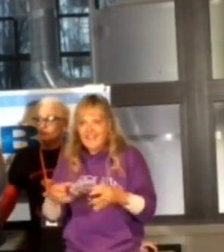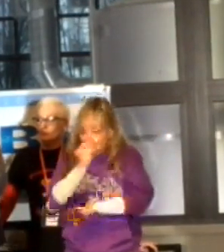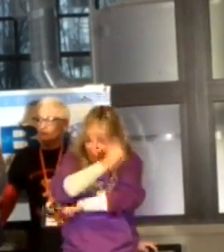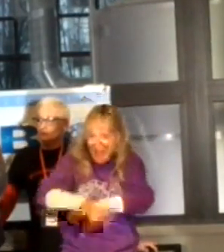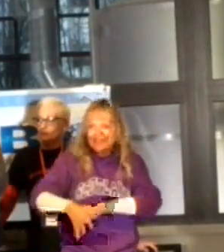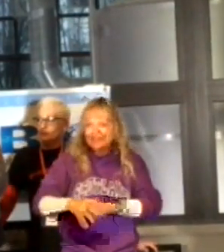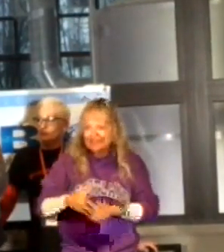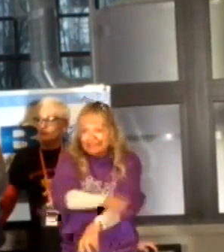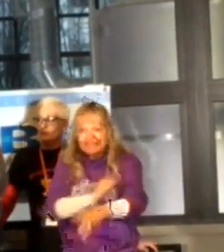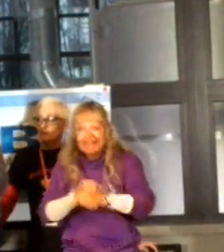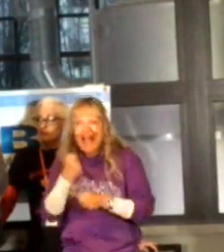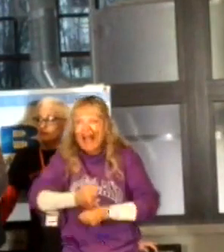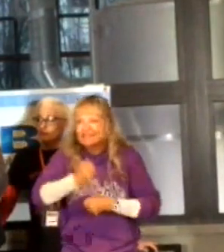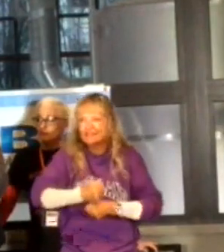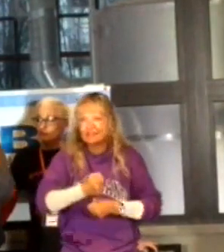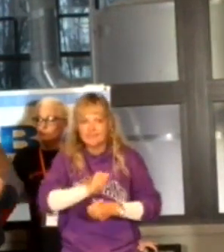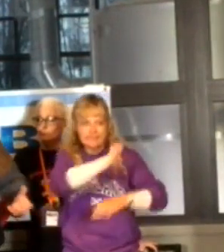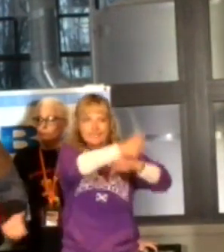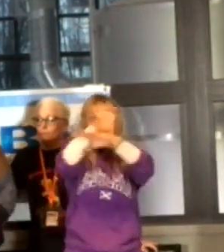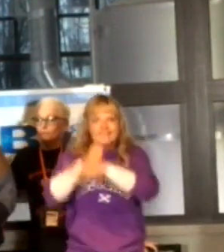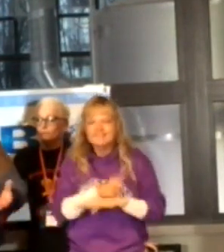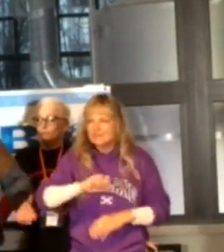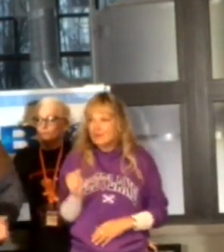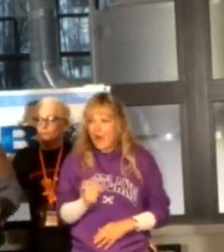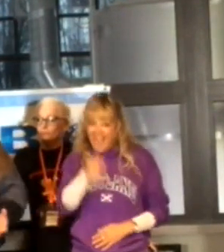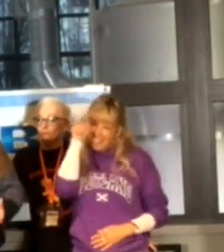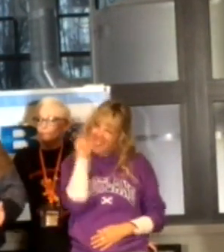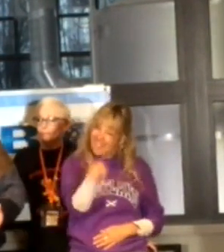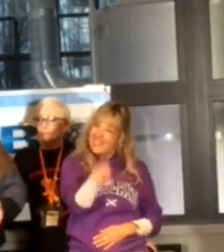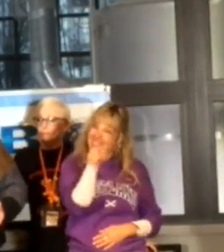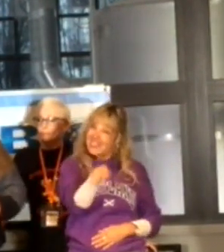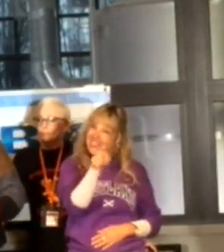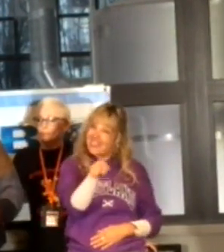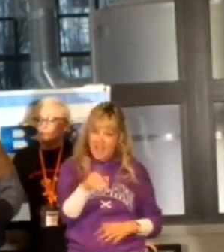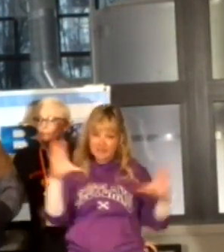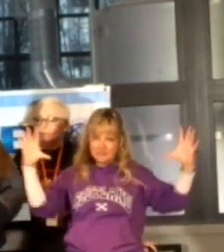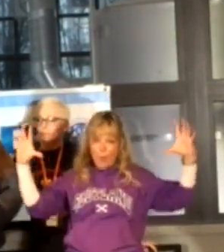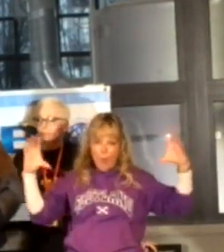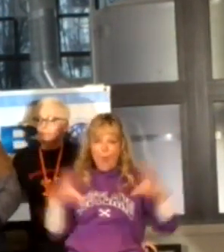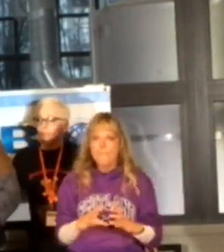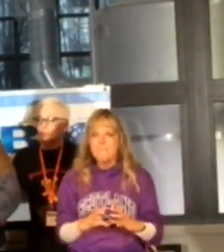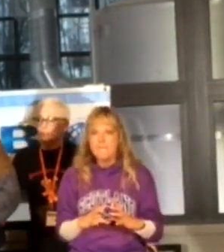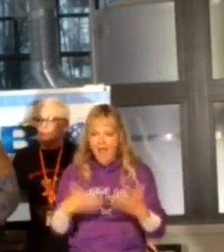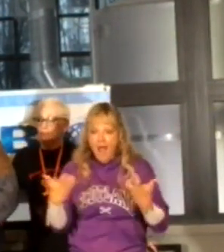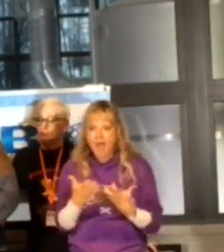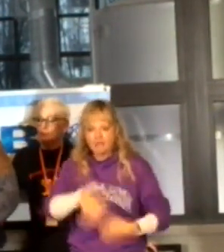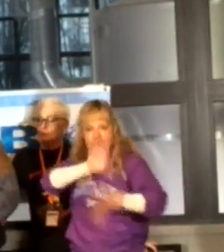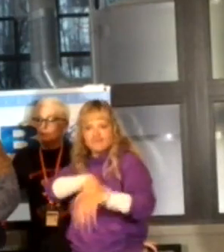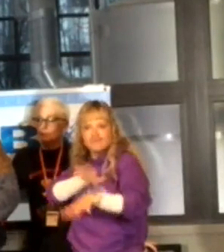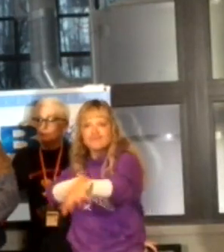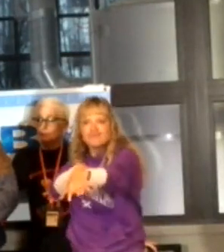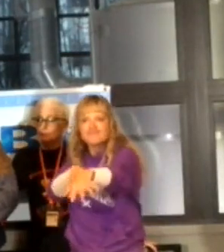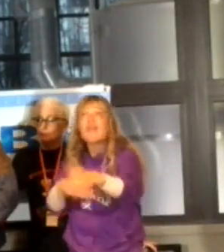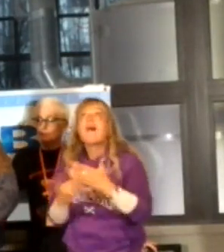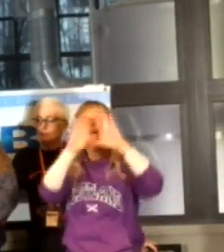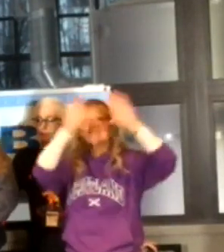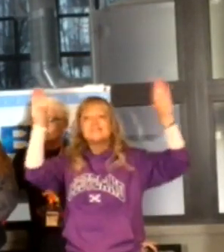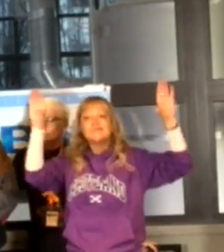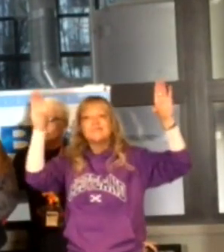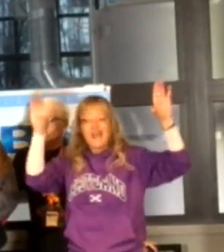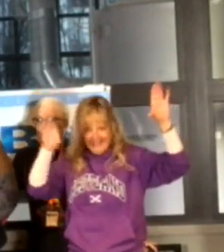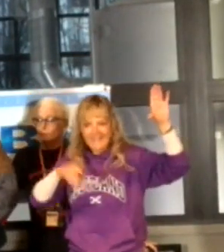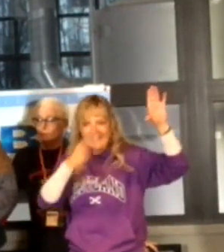groups being set up across Scotland, and that is what is the core of the mobilisations that under All Under One Banner are able